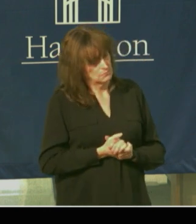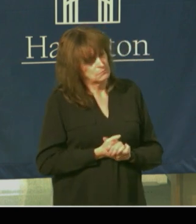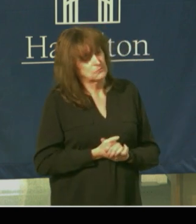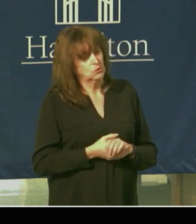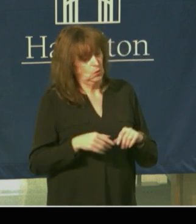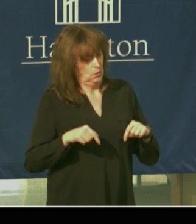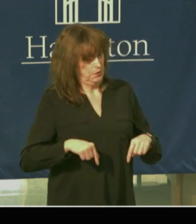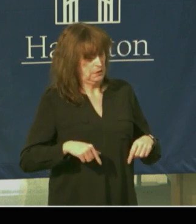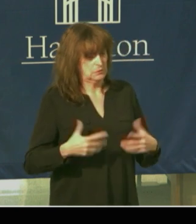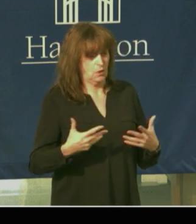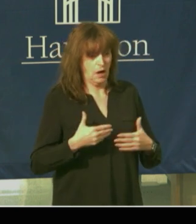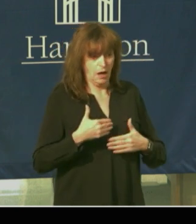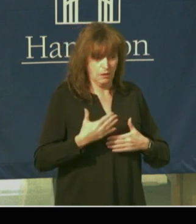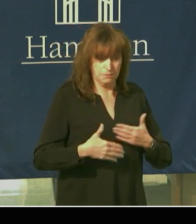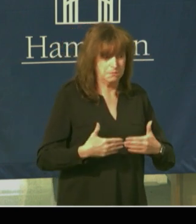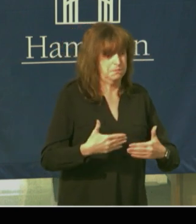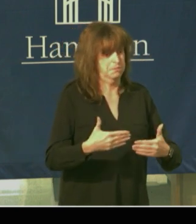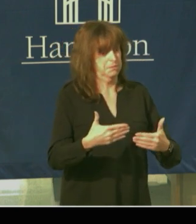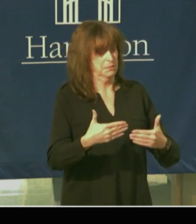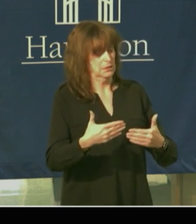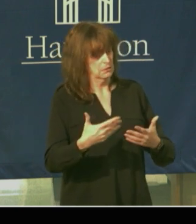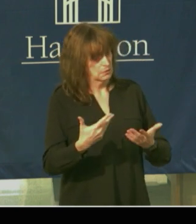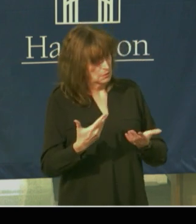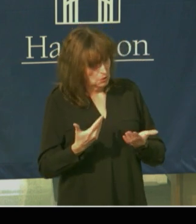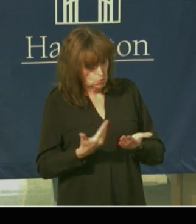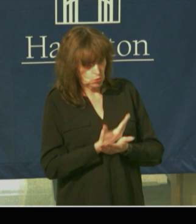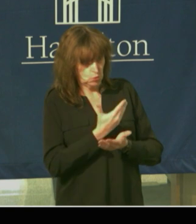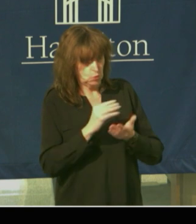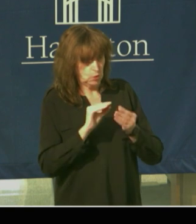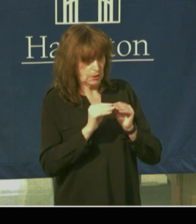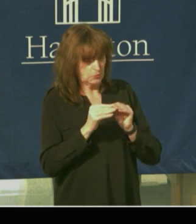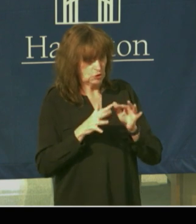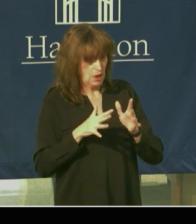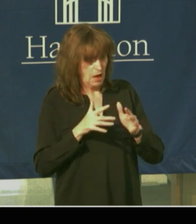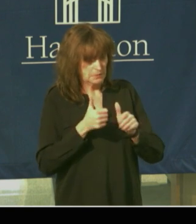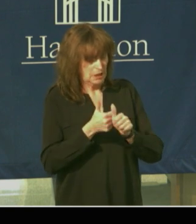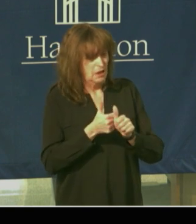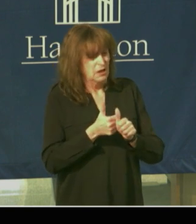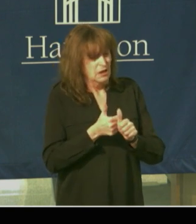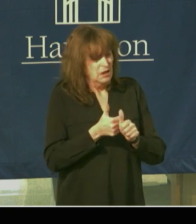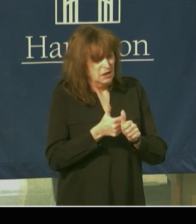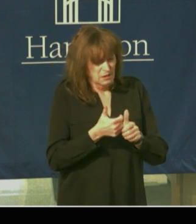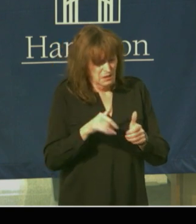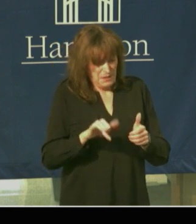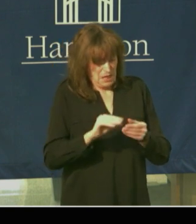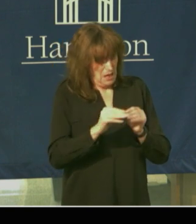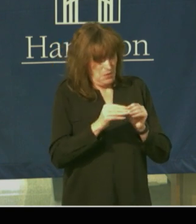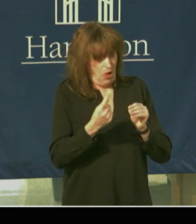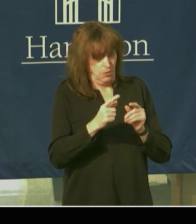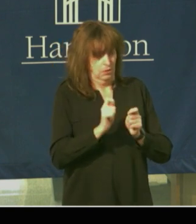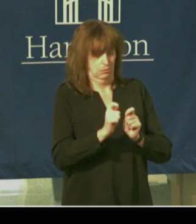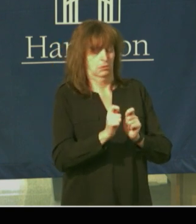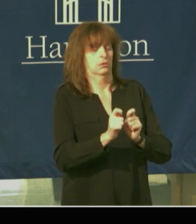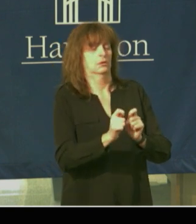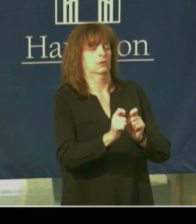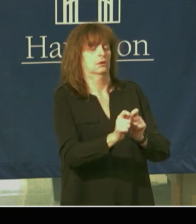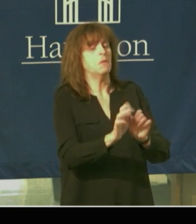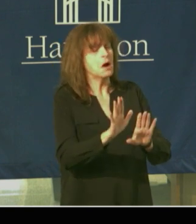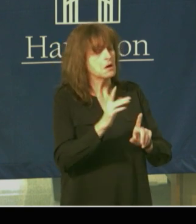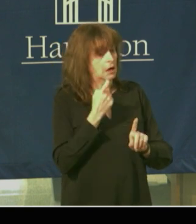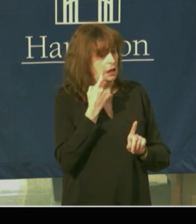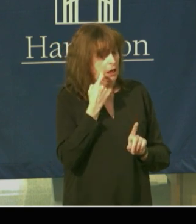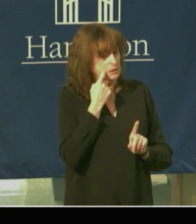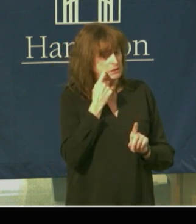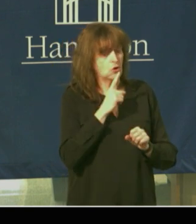never have the up-to-date numbers. I'll have the numbers that I last had, and that is that we have 19 confirmed cases